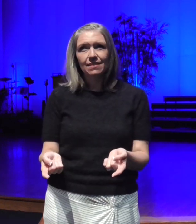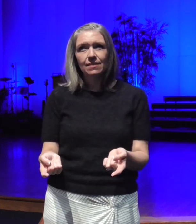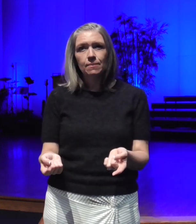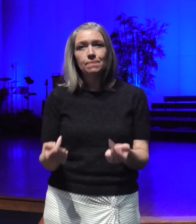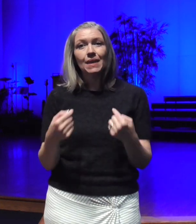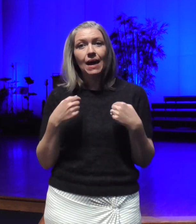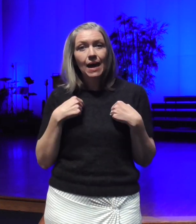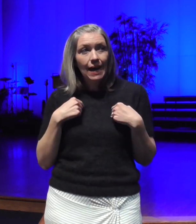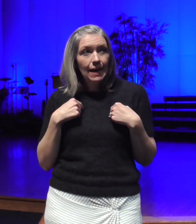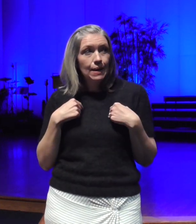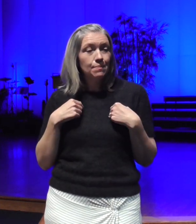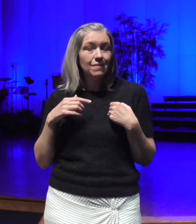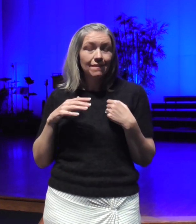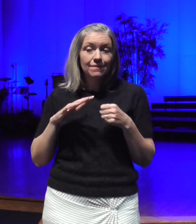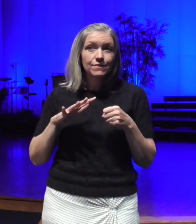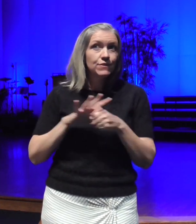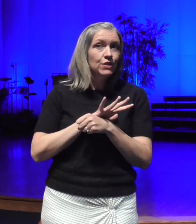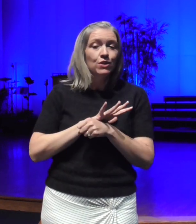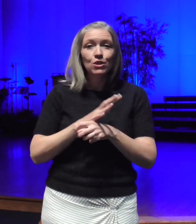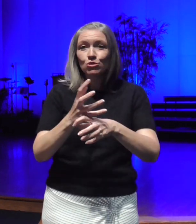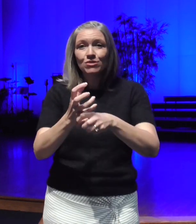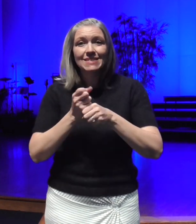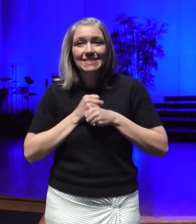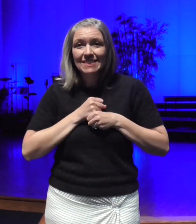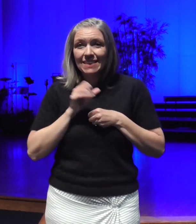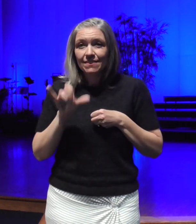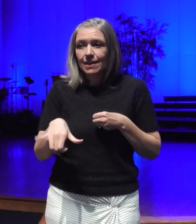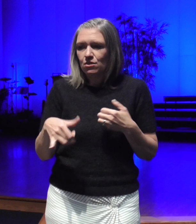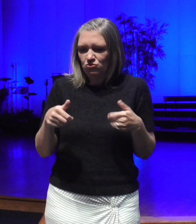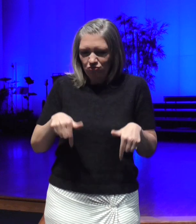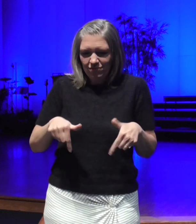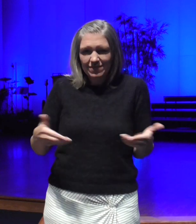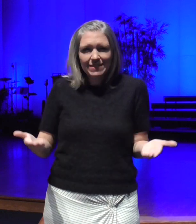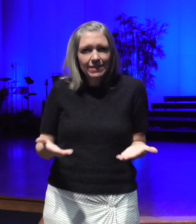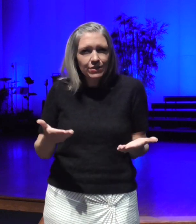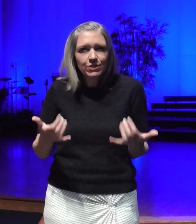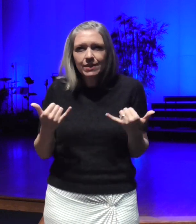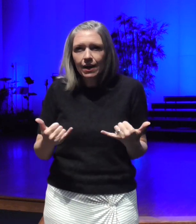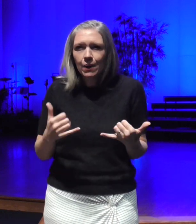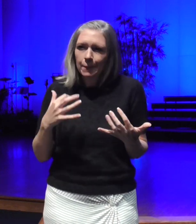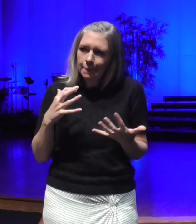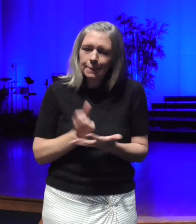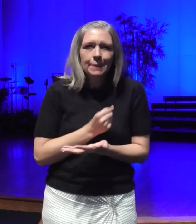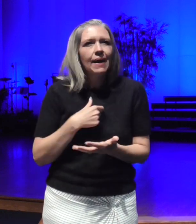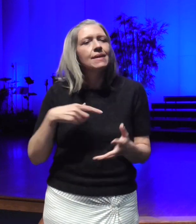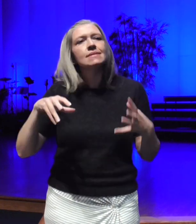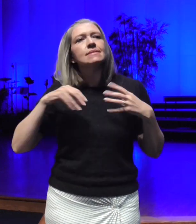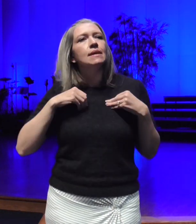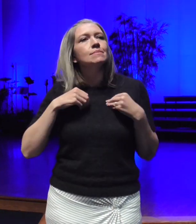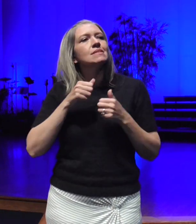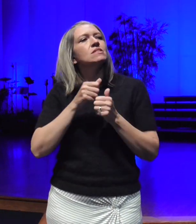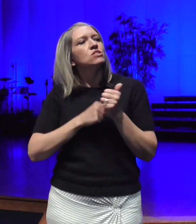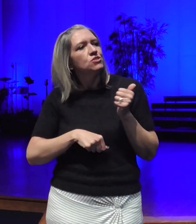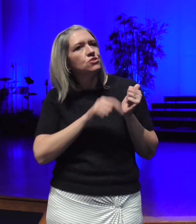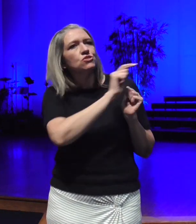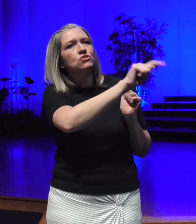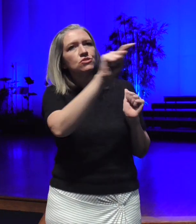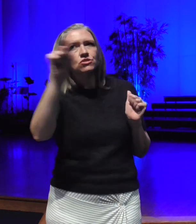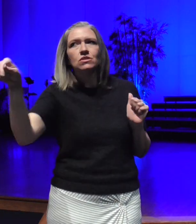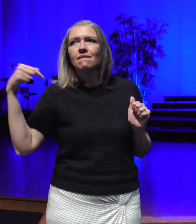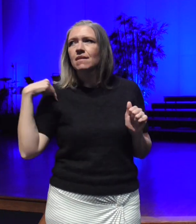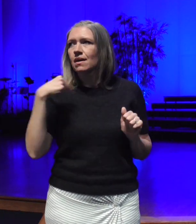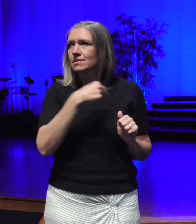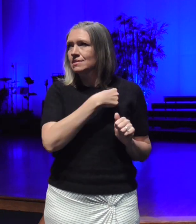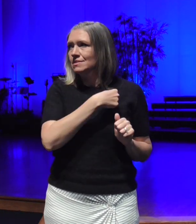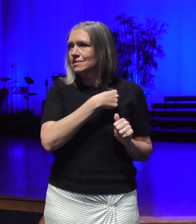I am in full receivership of it right here and right now. And I accept that each one of us is, that